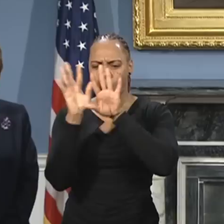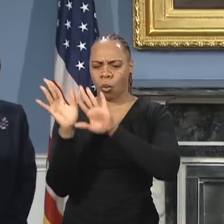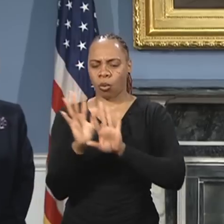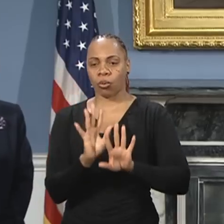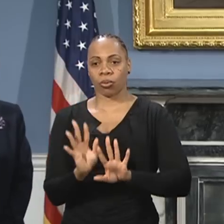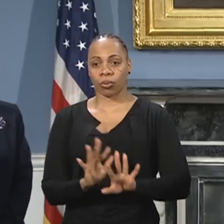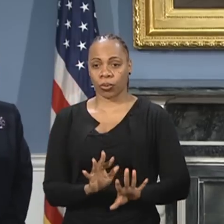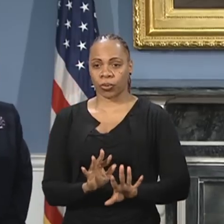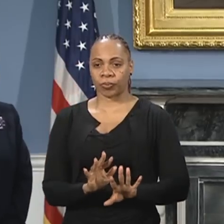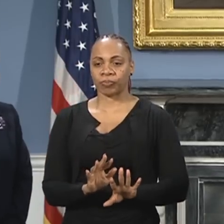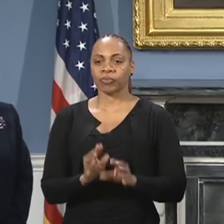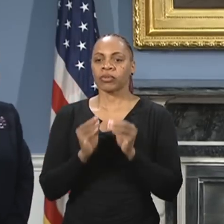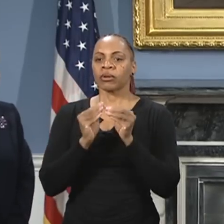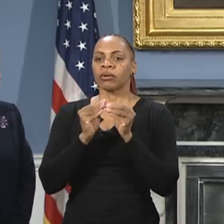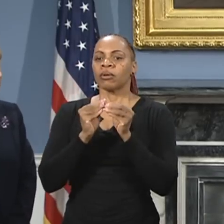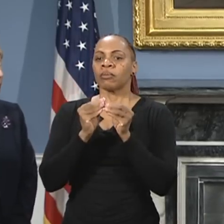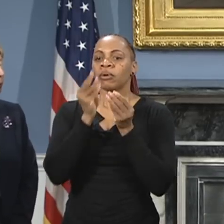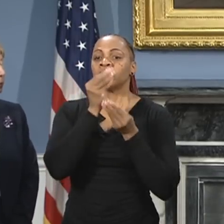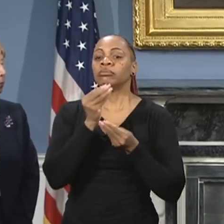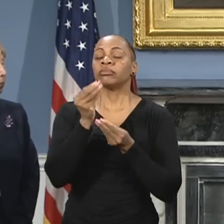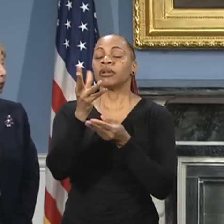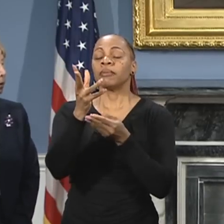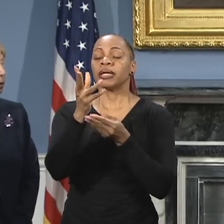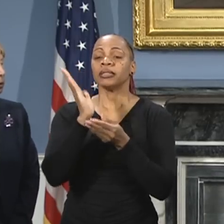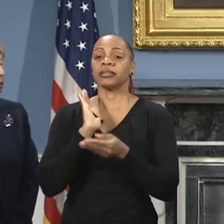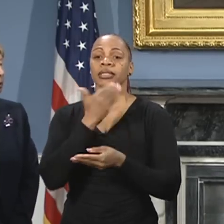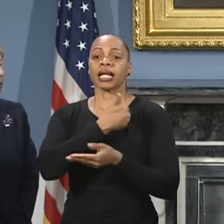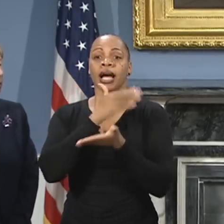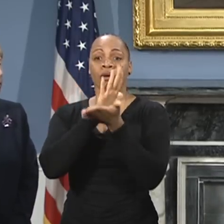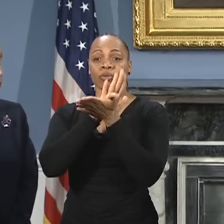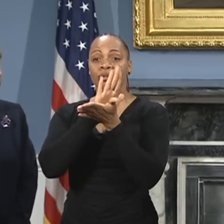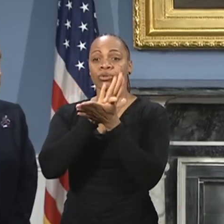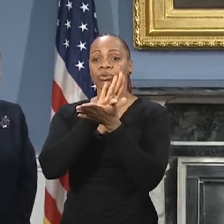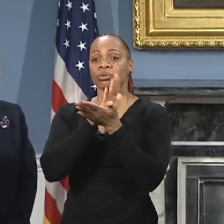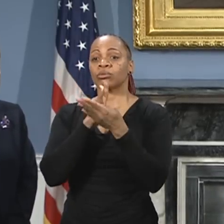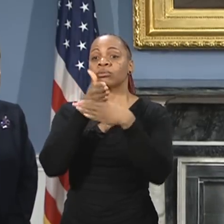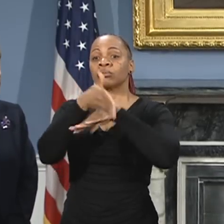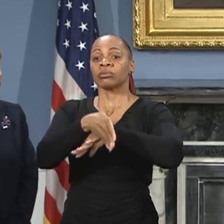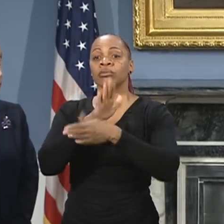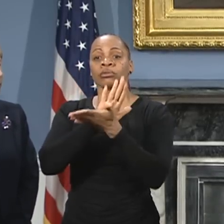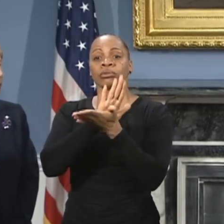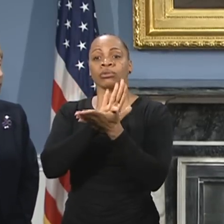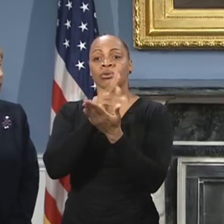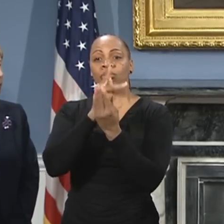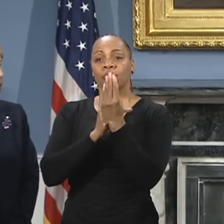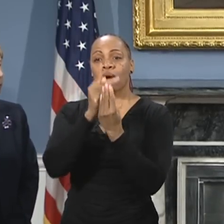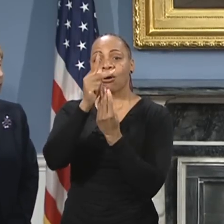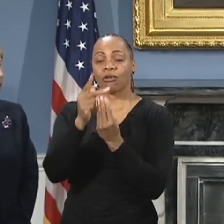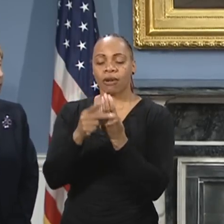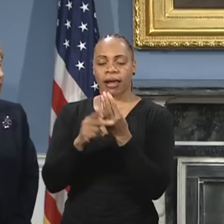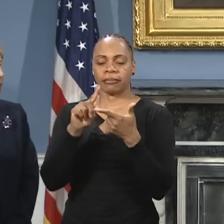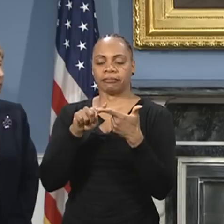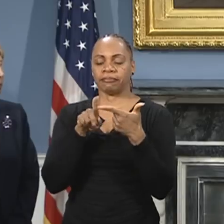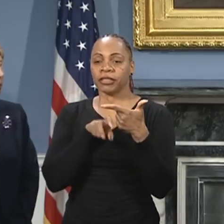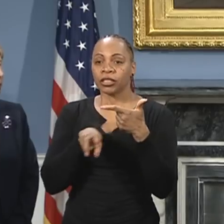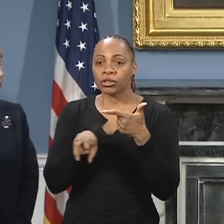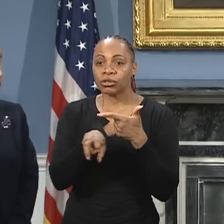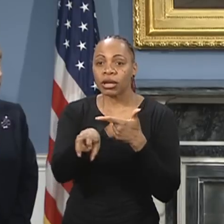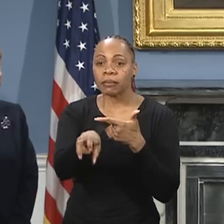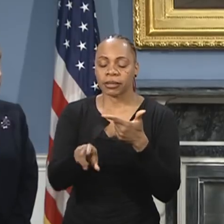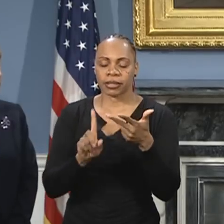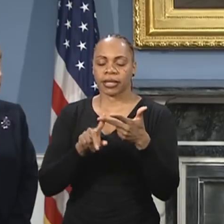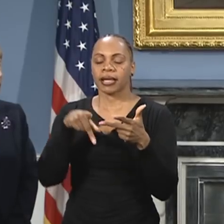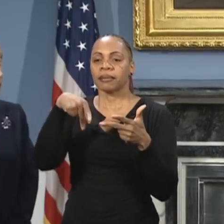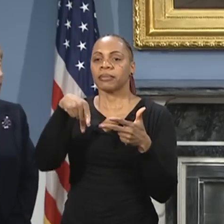Some updates for our schools: after-school programs, field trips, and